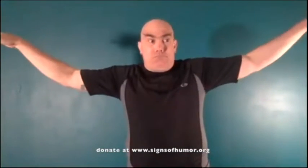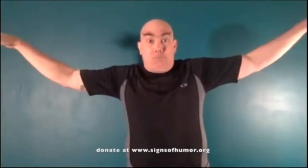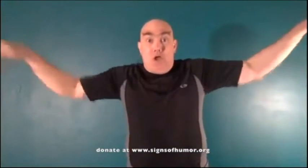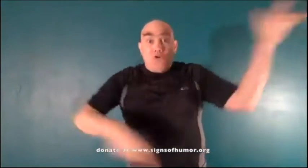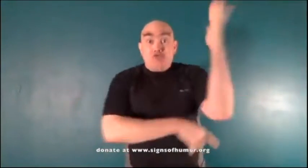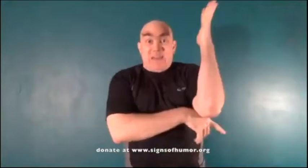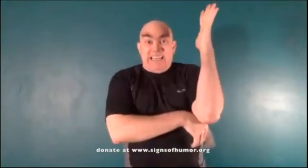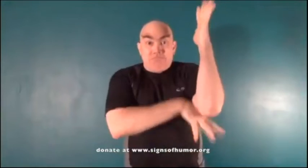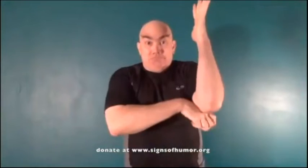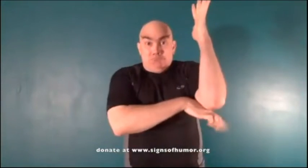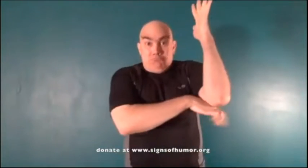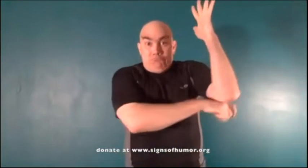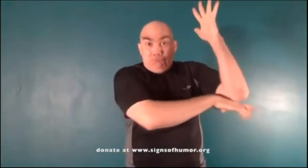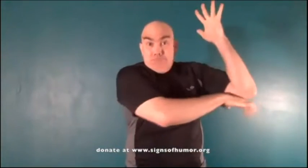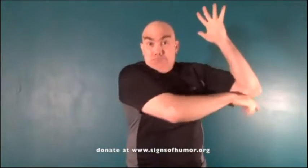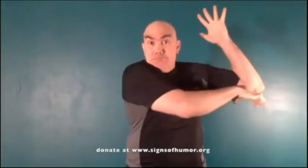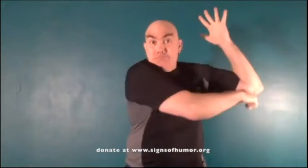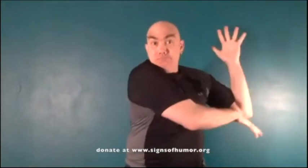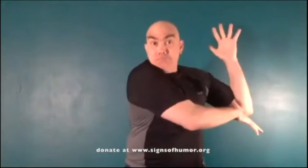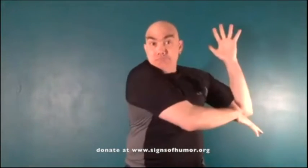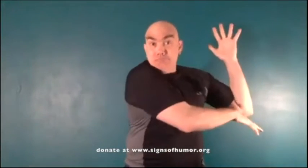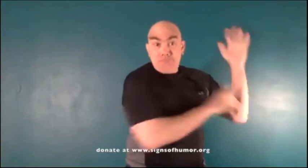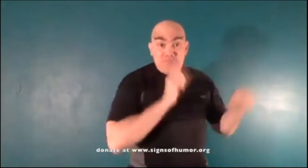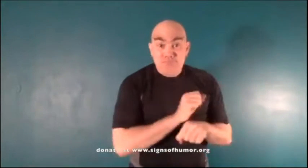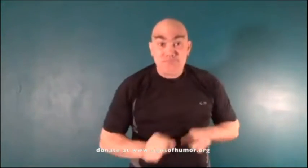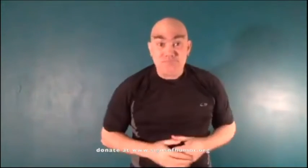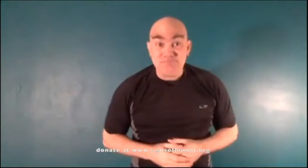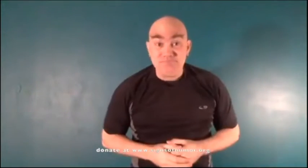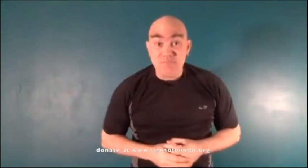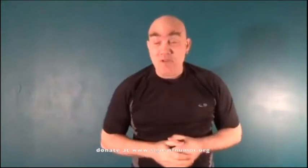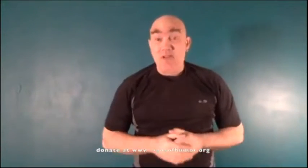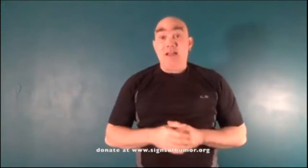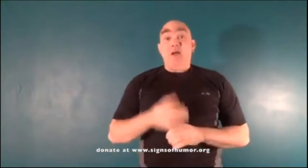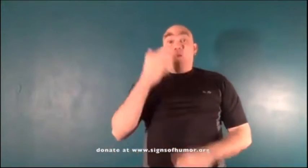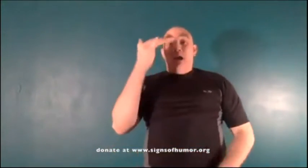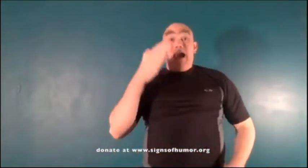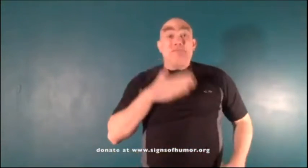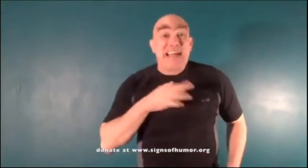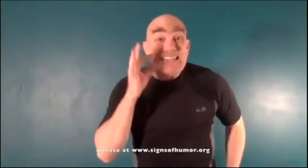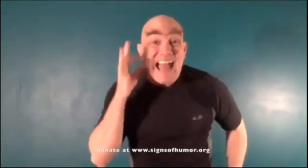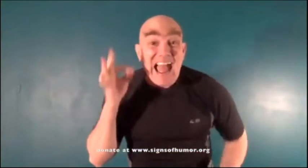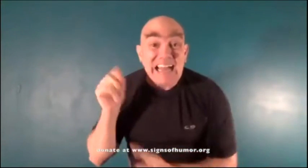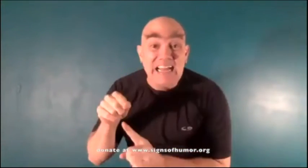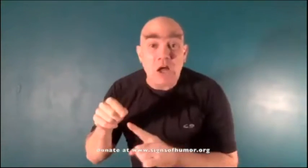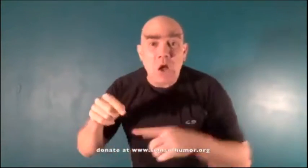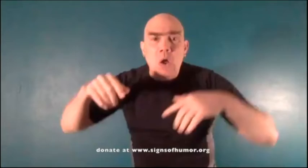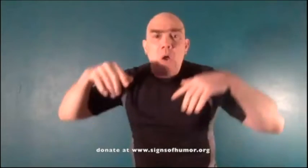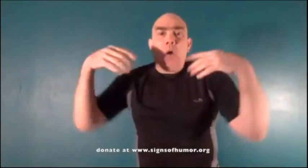up, it all parted like the Red Sea. We're talking the trees even uprooted and left the yard because of